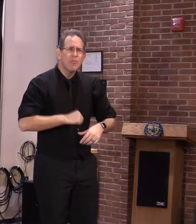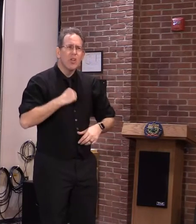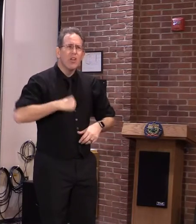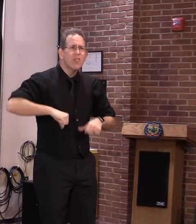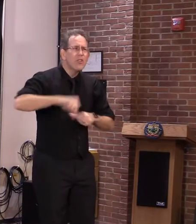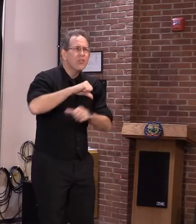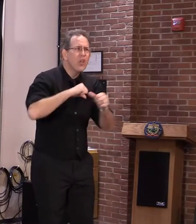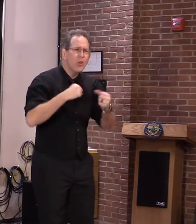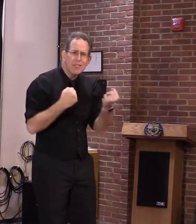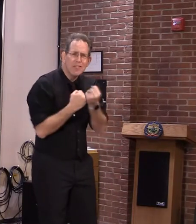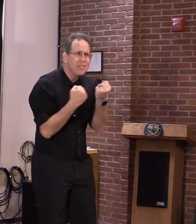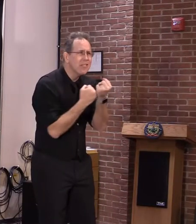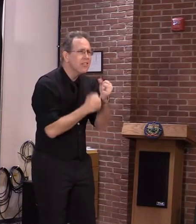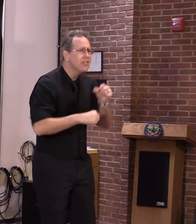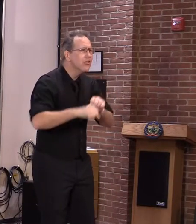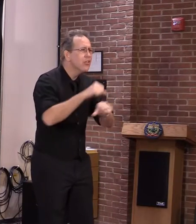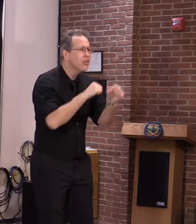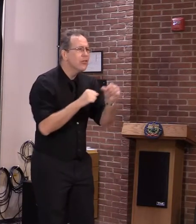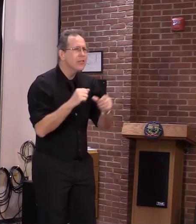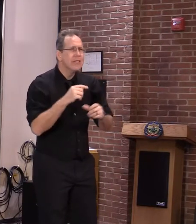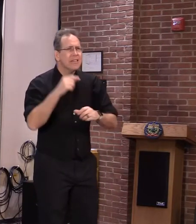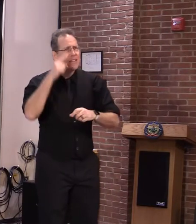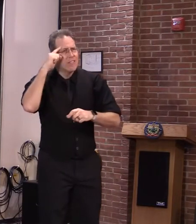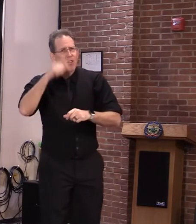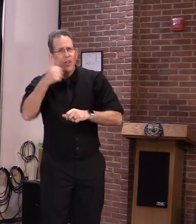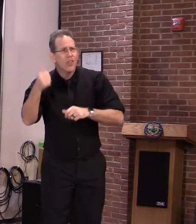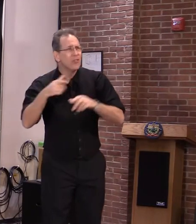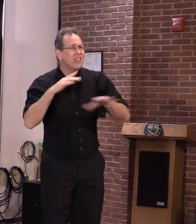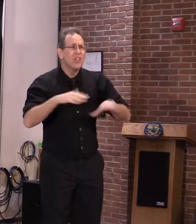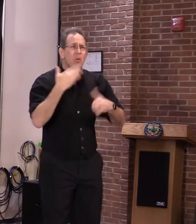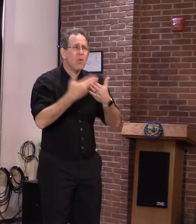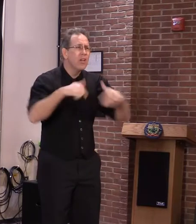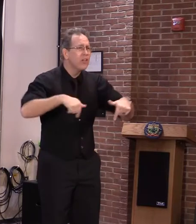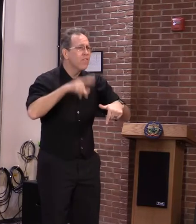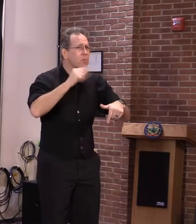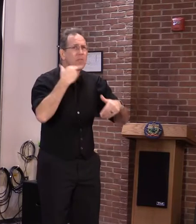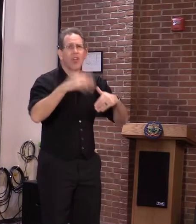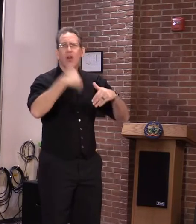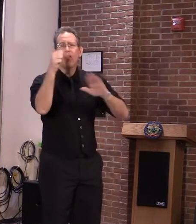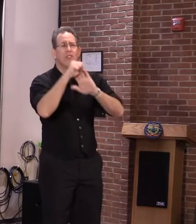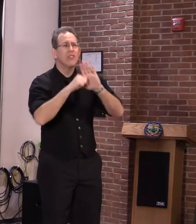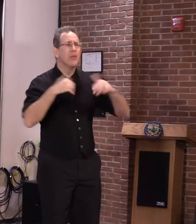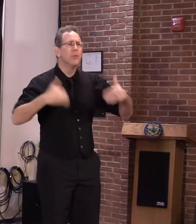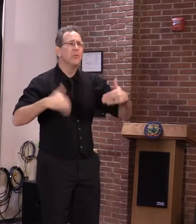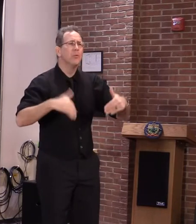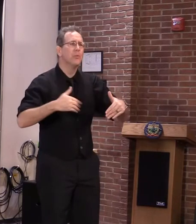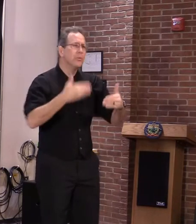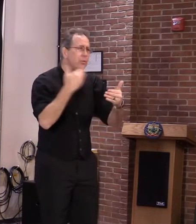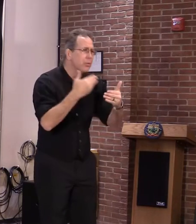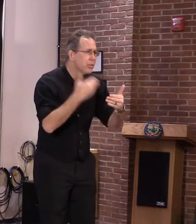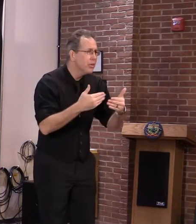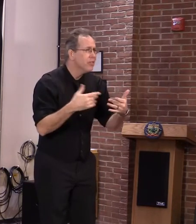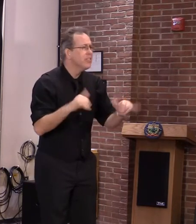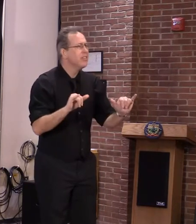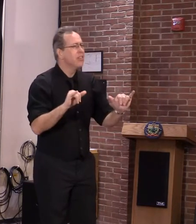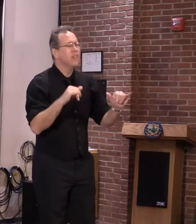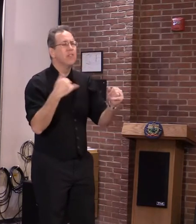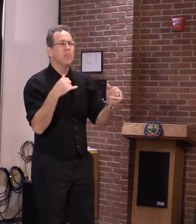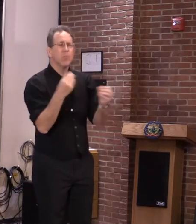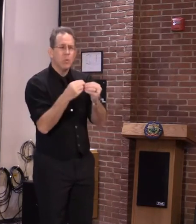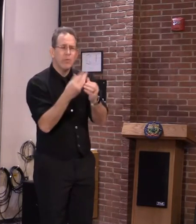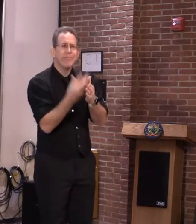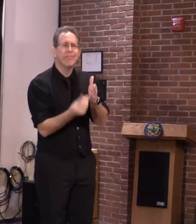we're one of the best states in the nation in terms of preventing death, but we still tragically had too many deaths as a